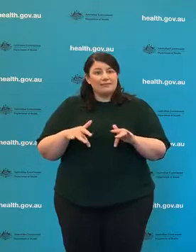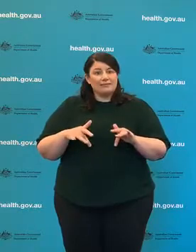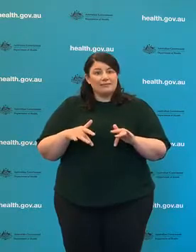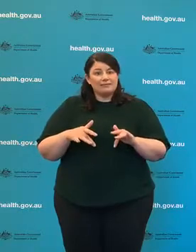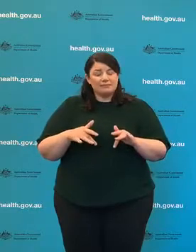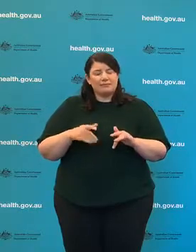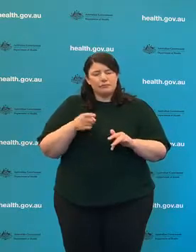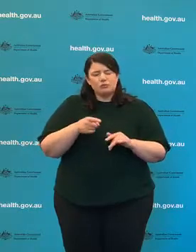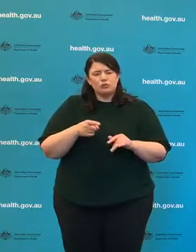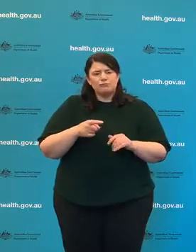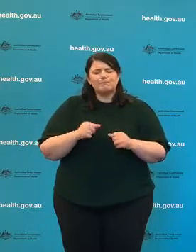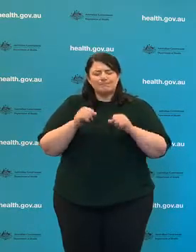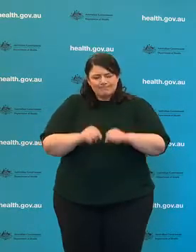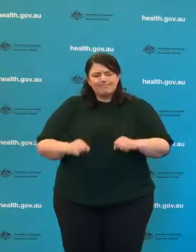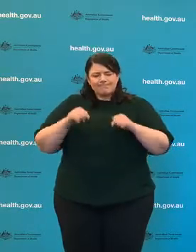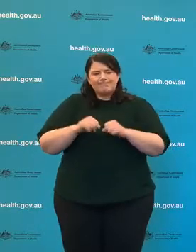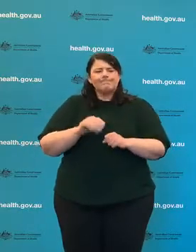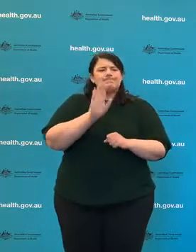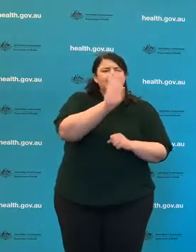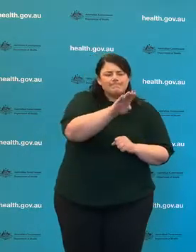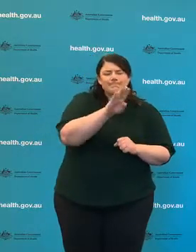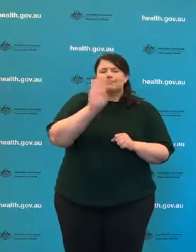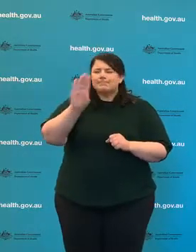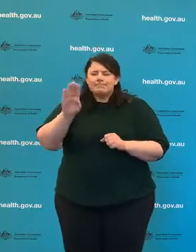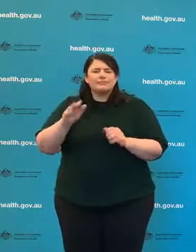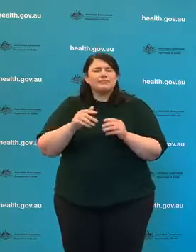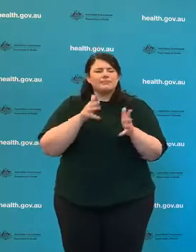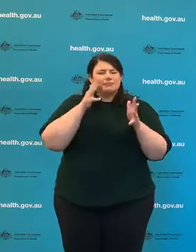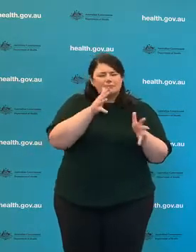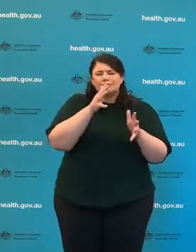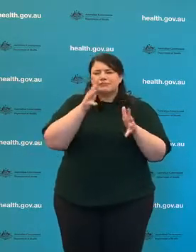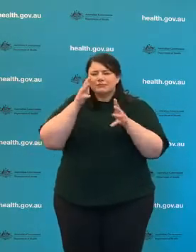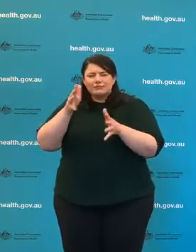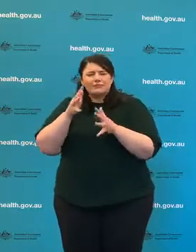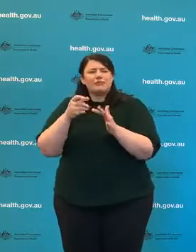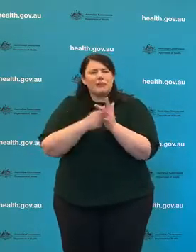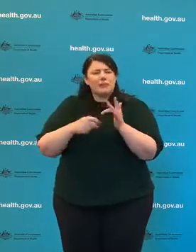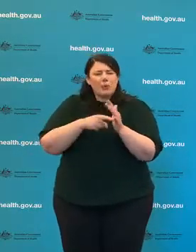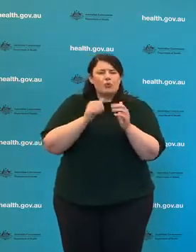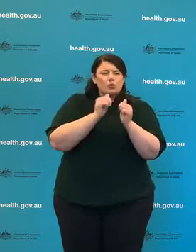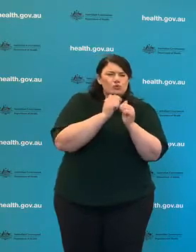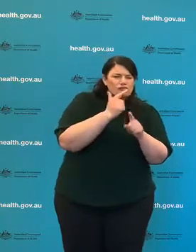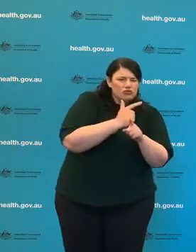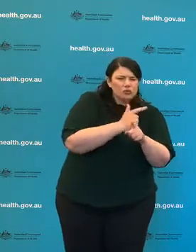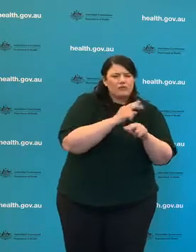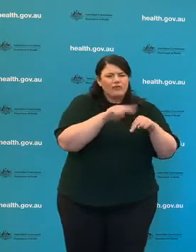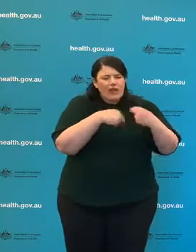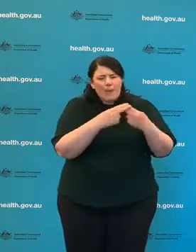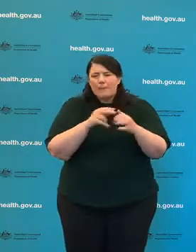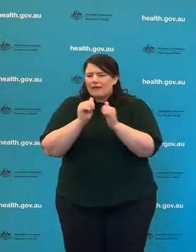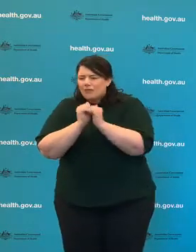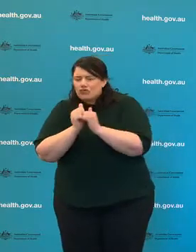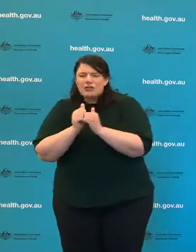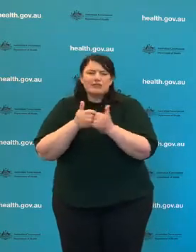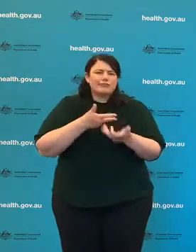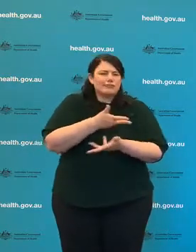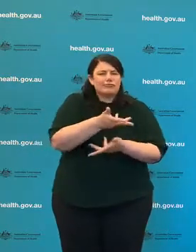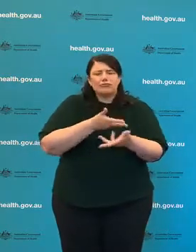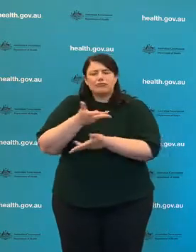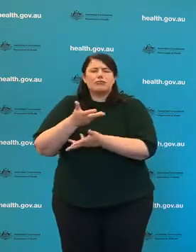difficult step to reach out and maintain those important connections of friendship and